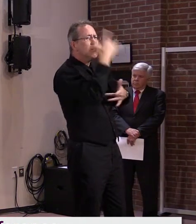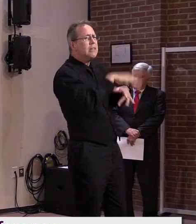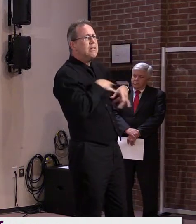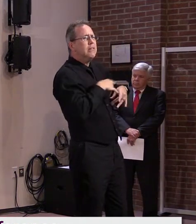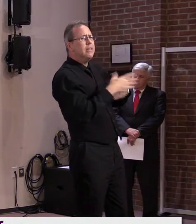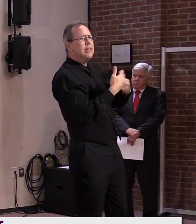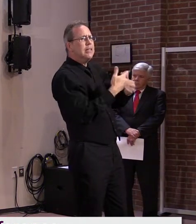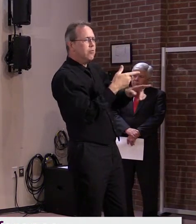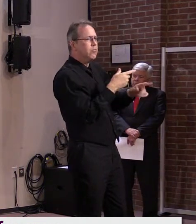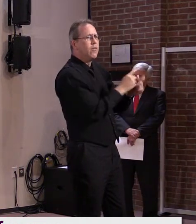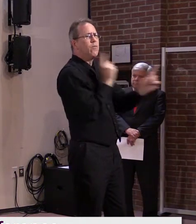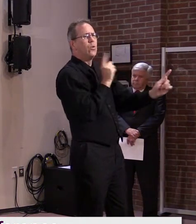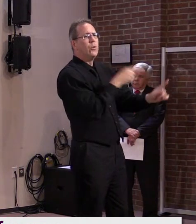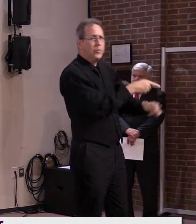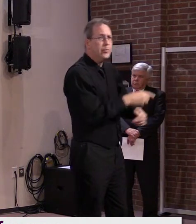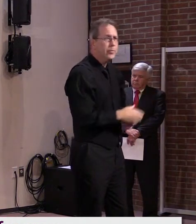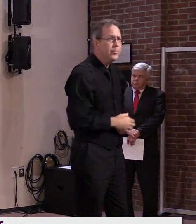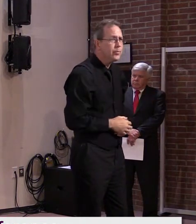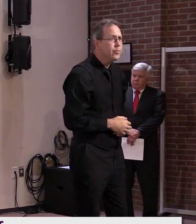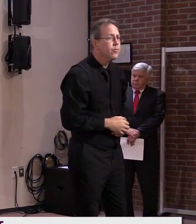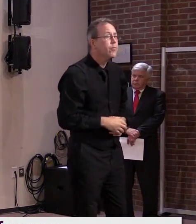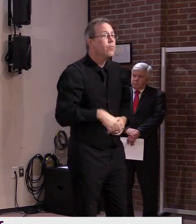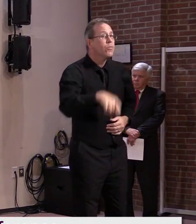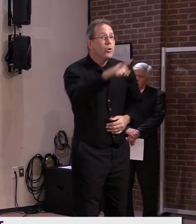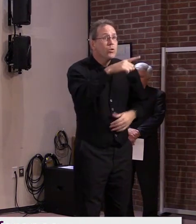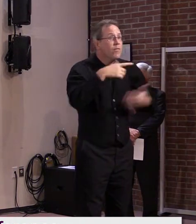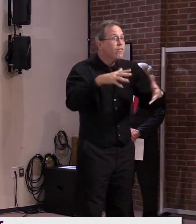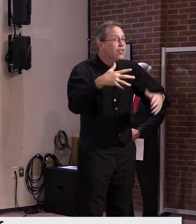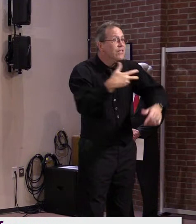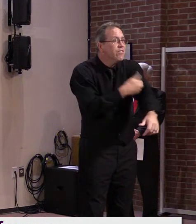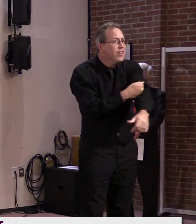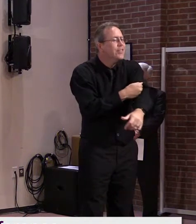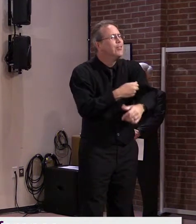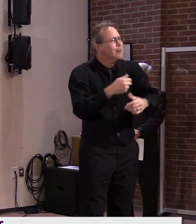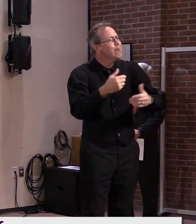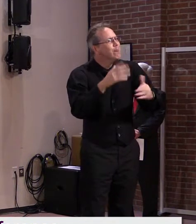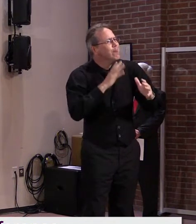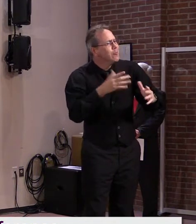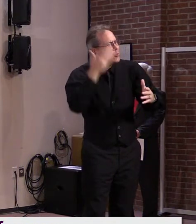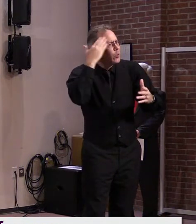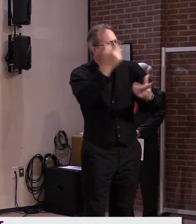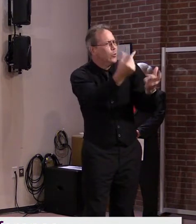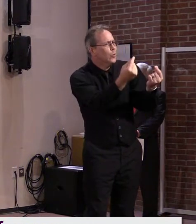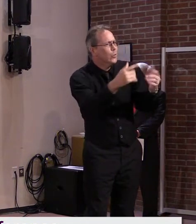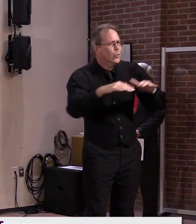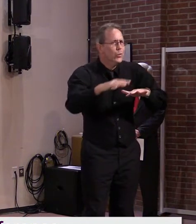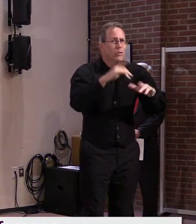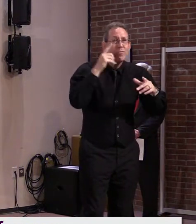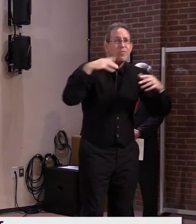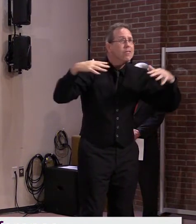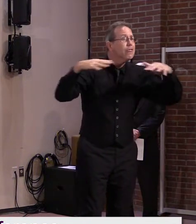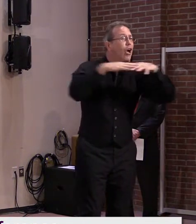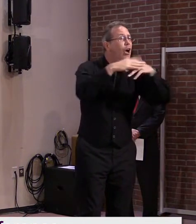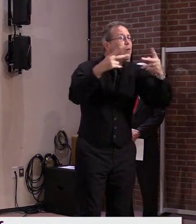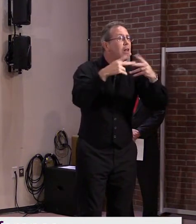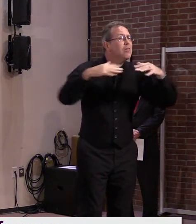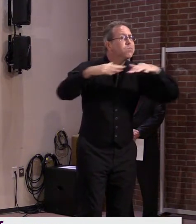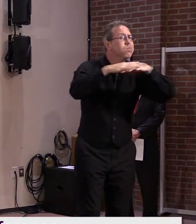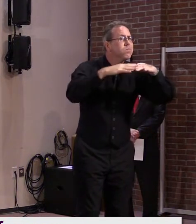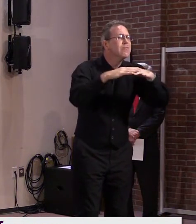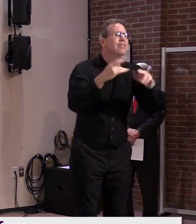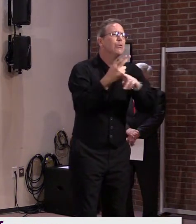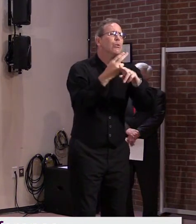do, you should use what you know about the virus. And right now, while in crowded indoor